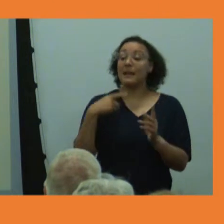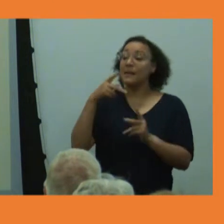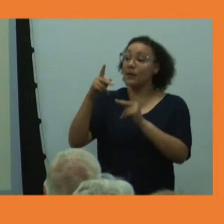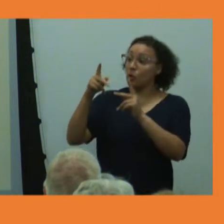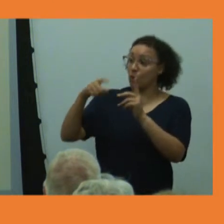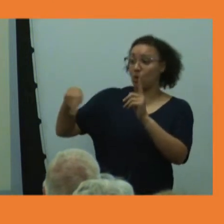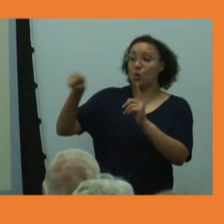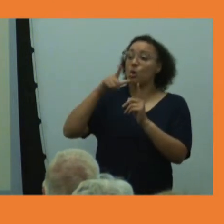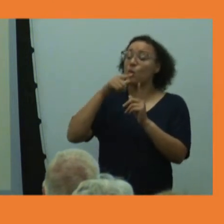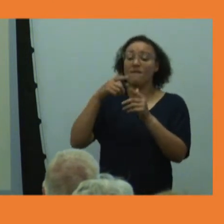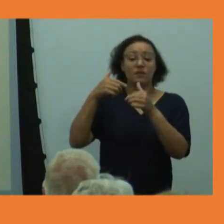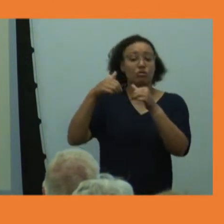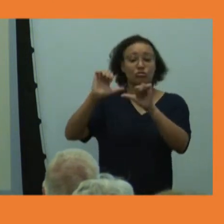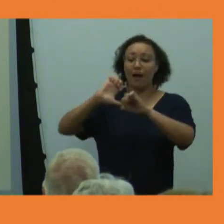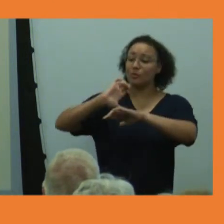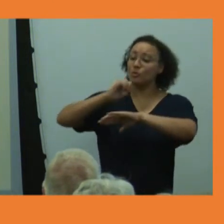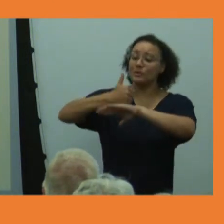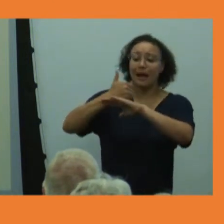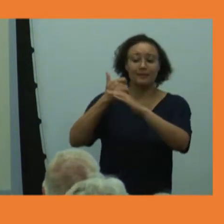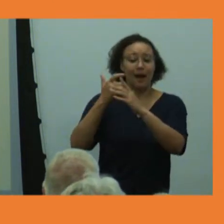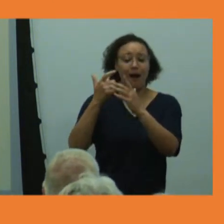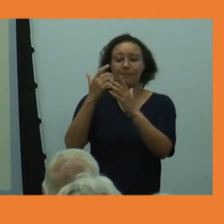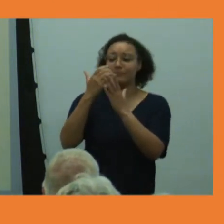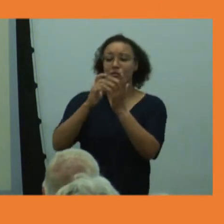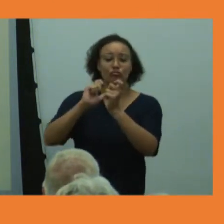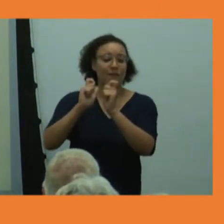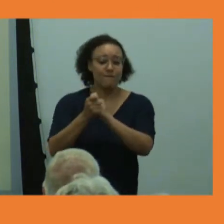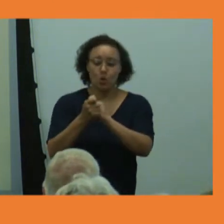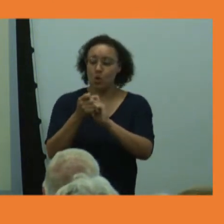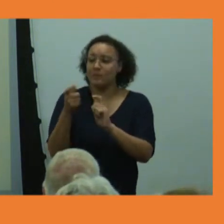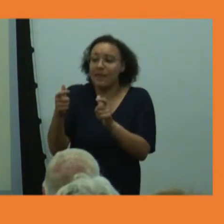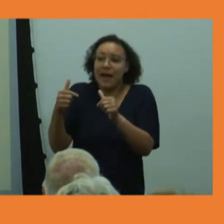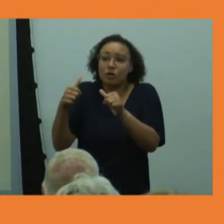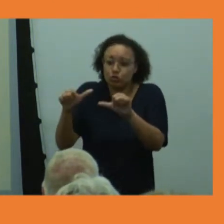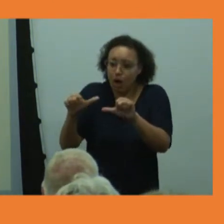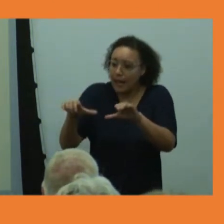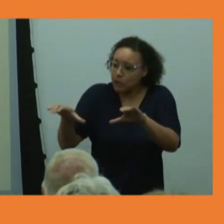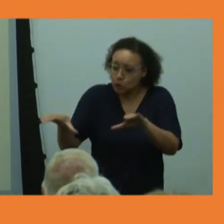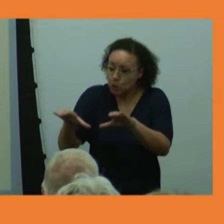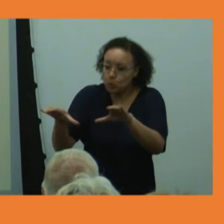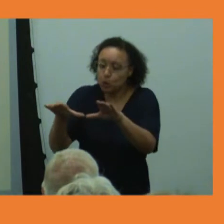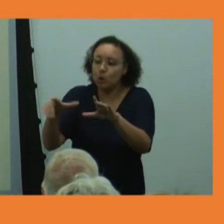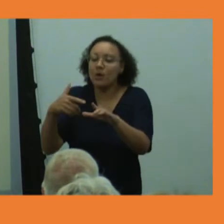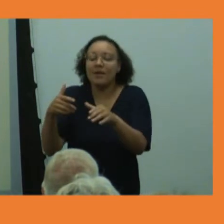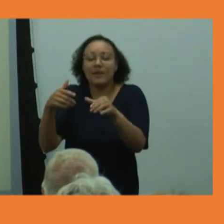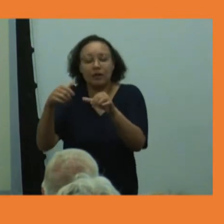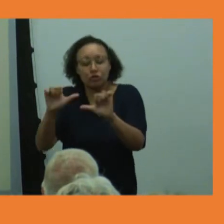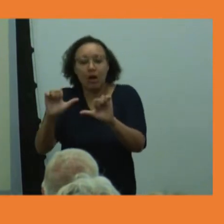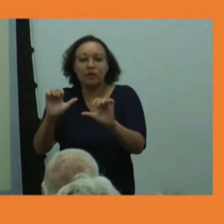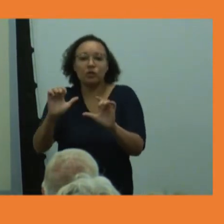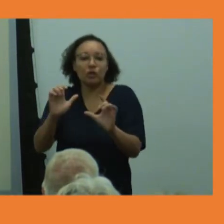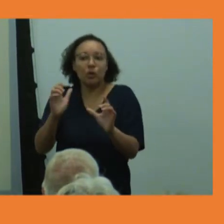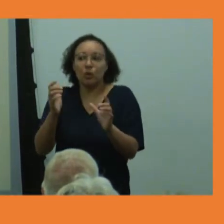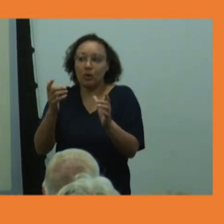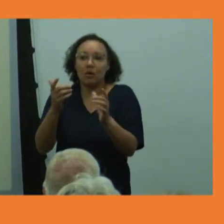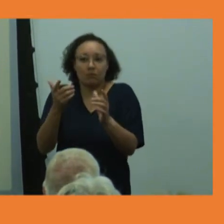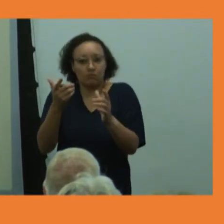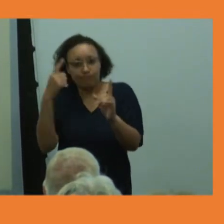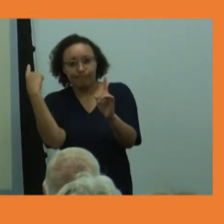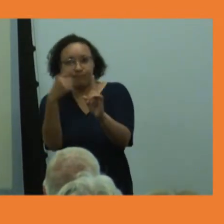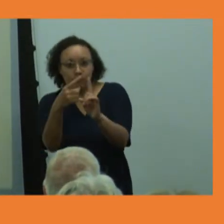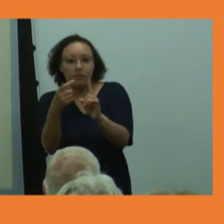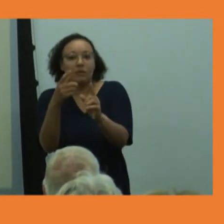enact these reforms, are trying to accomplish the job, are doing so in good faith. They're really trying to solve the